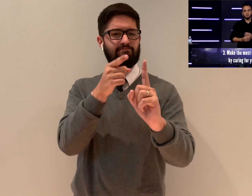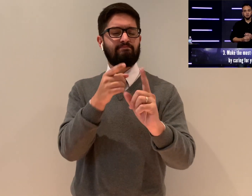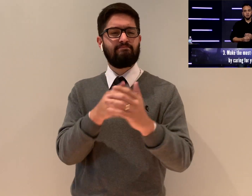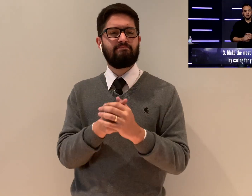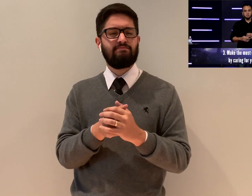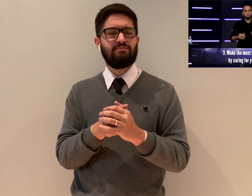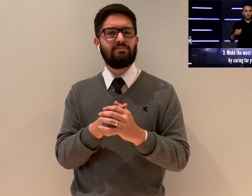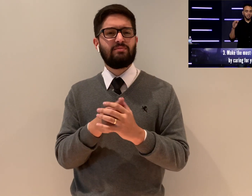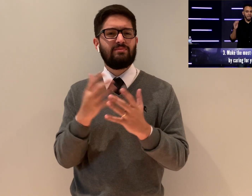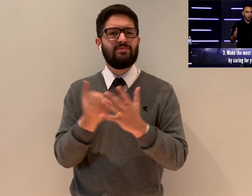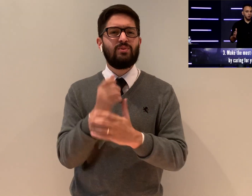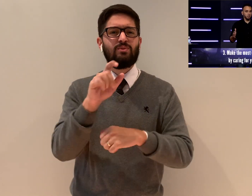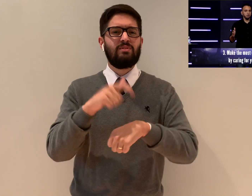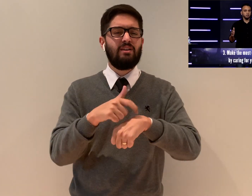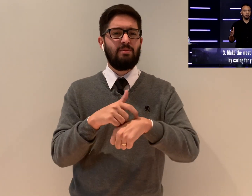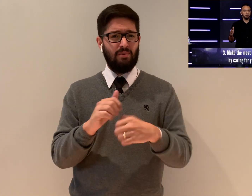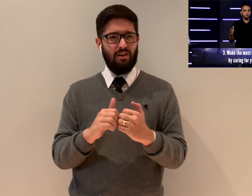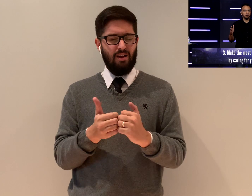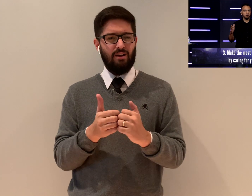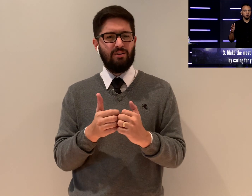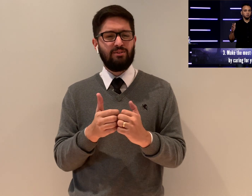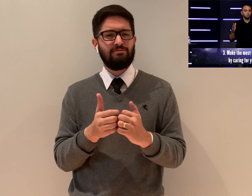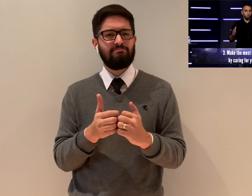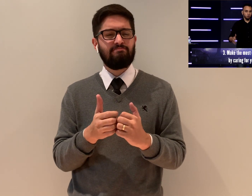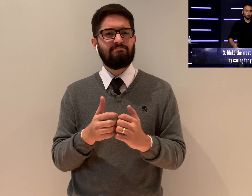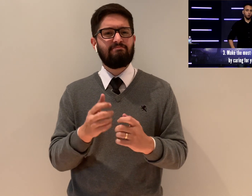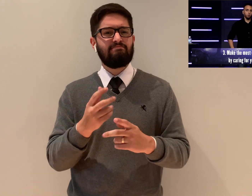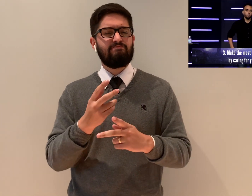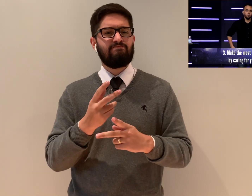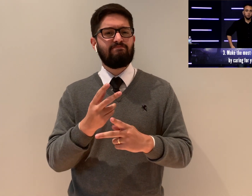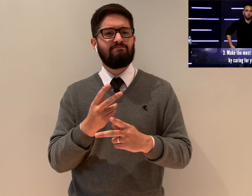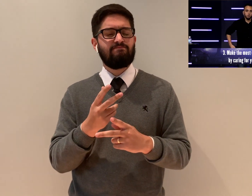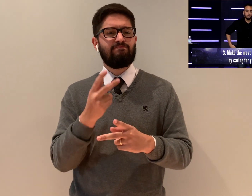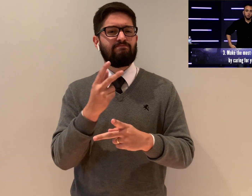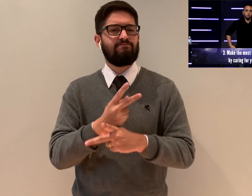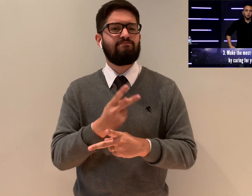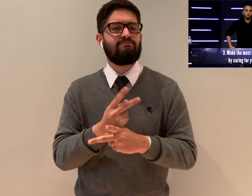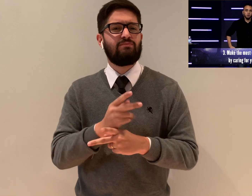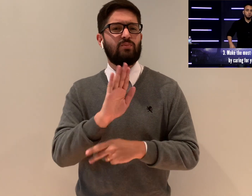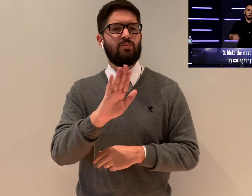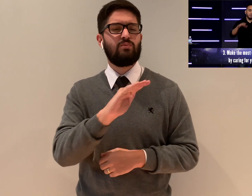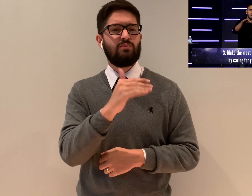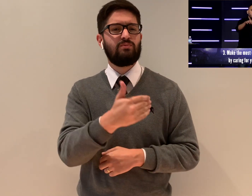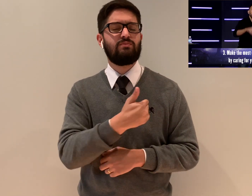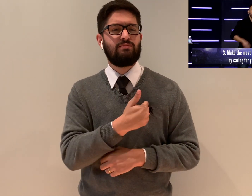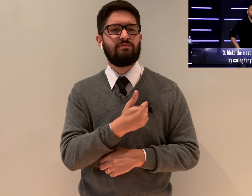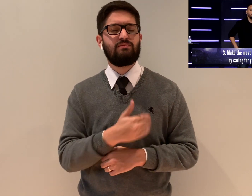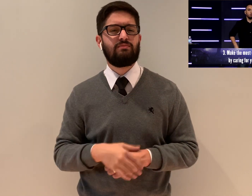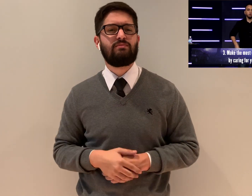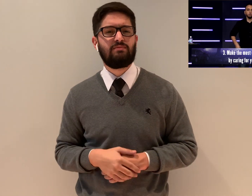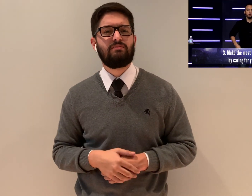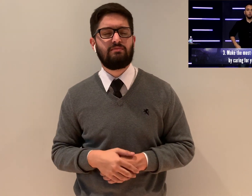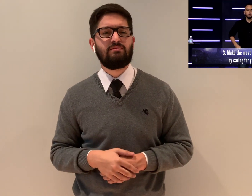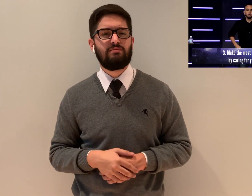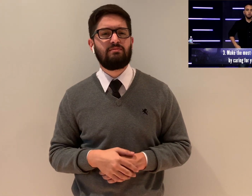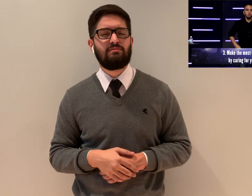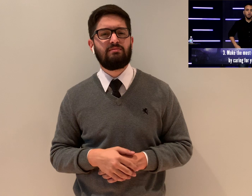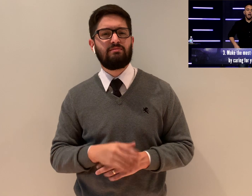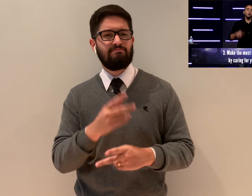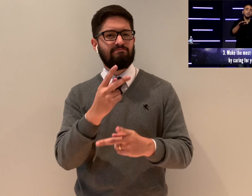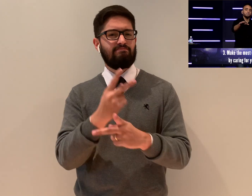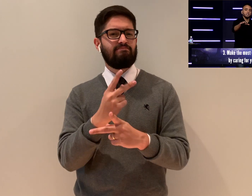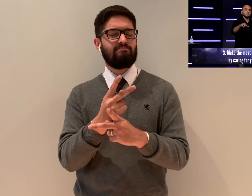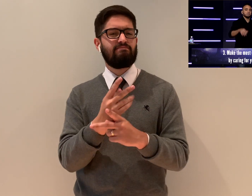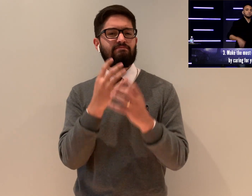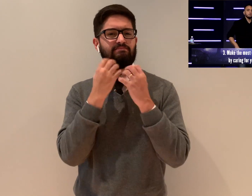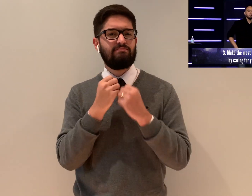time by caring for your soul. By caring for your soul.